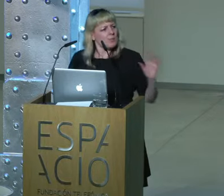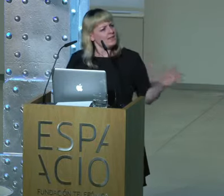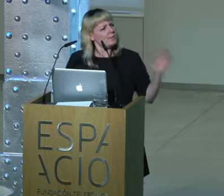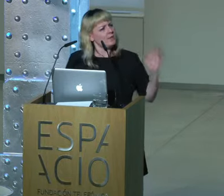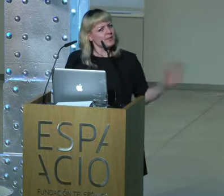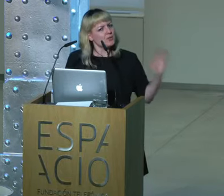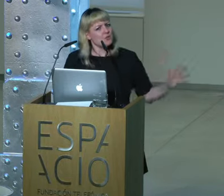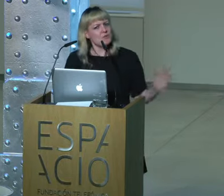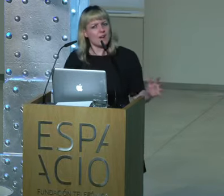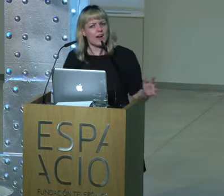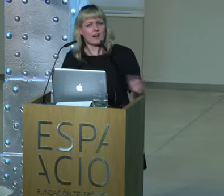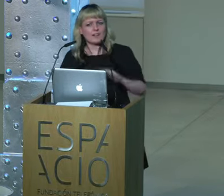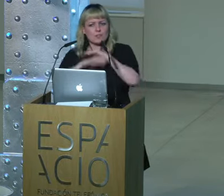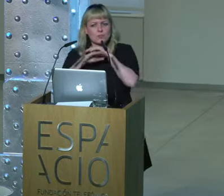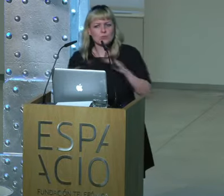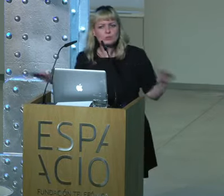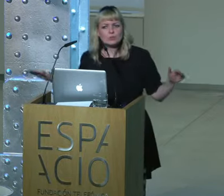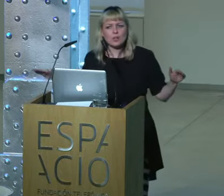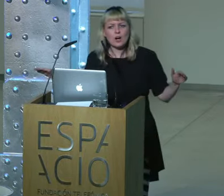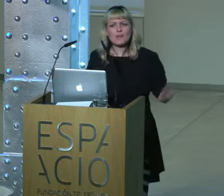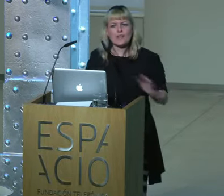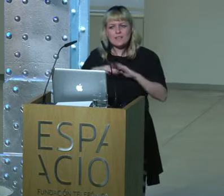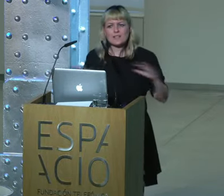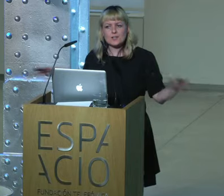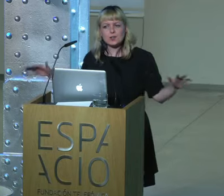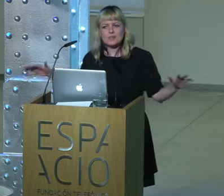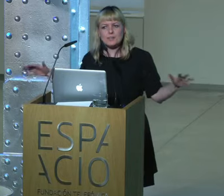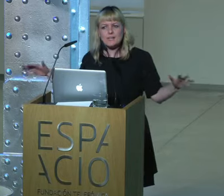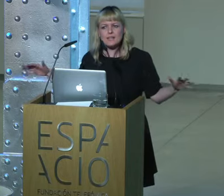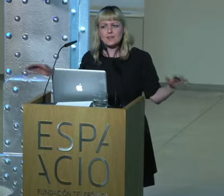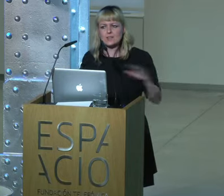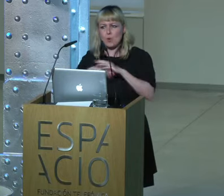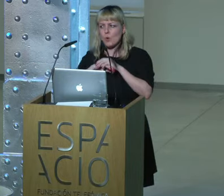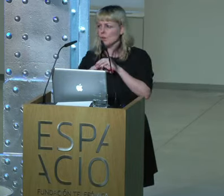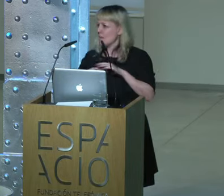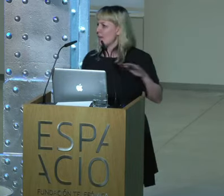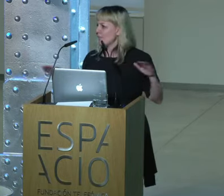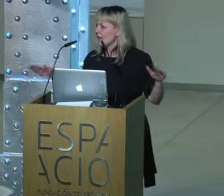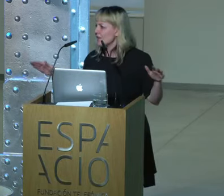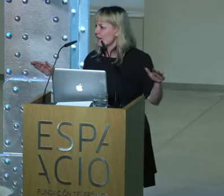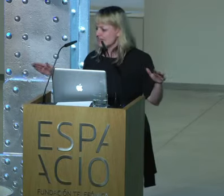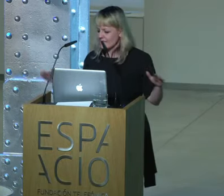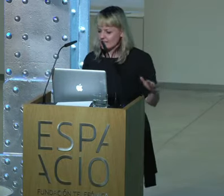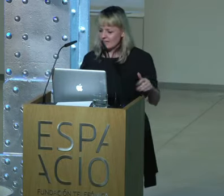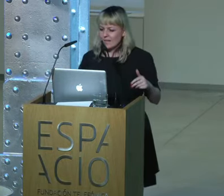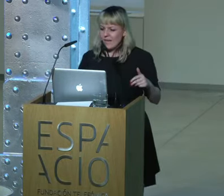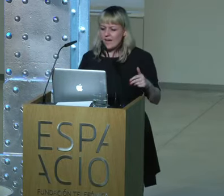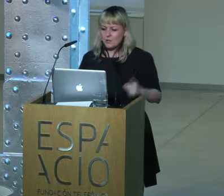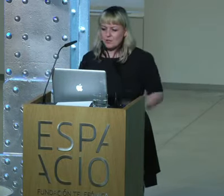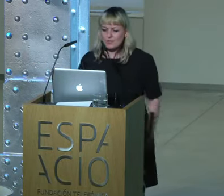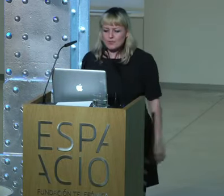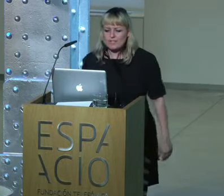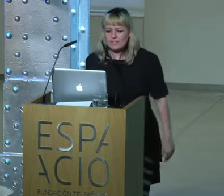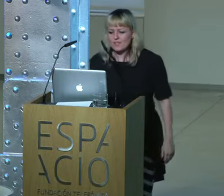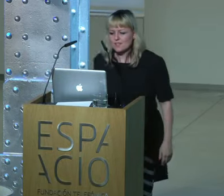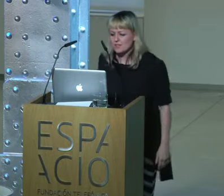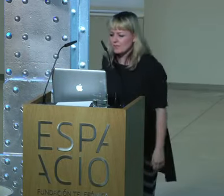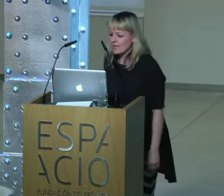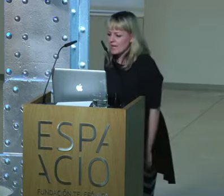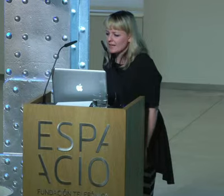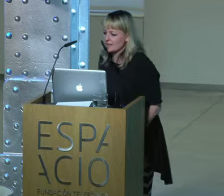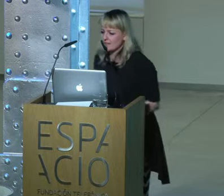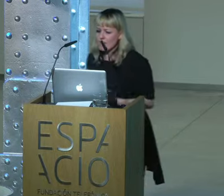But it went a bit too far, this rule of anything across media is all about franchising. Because, for